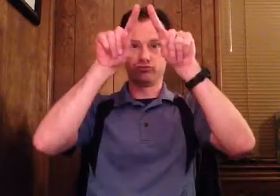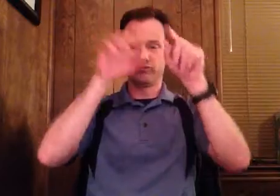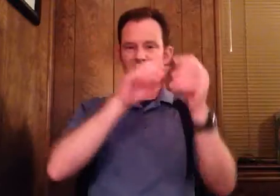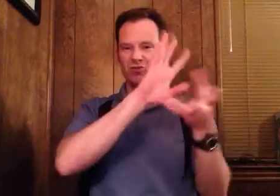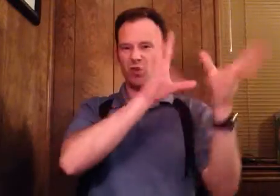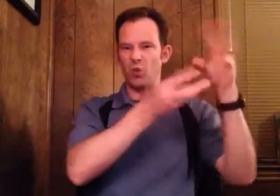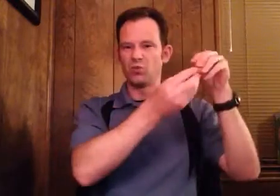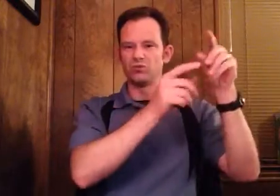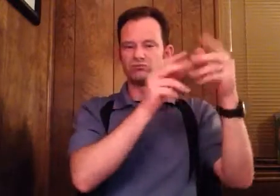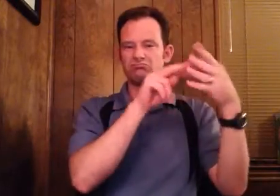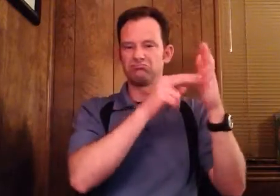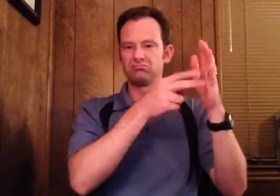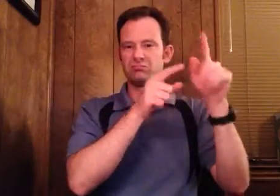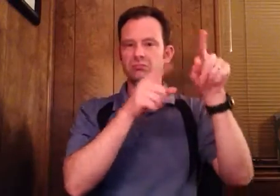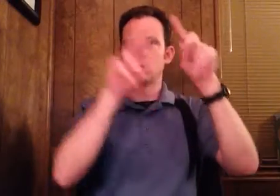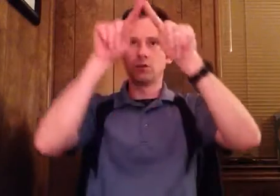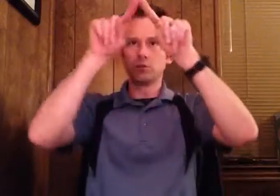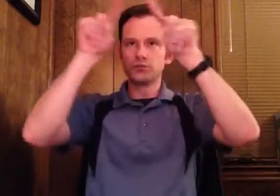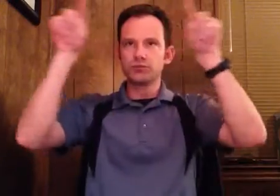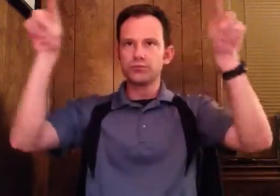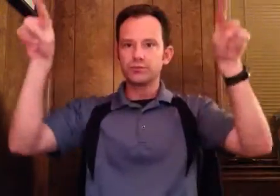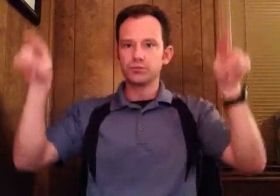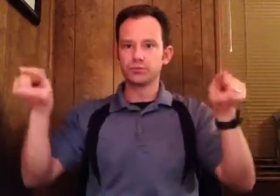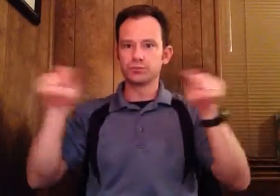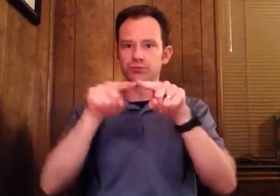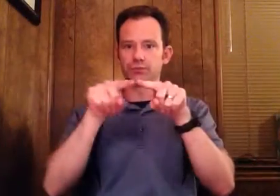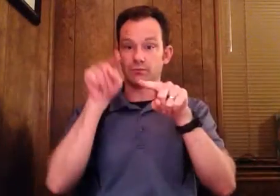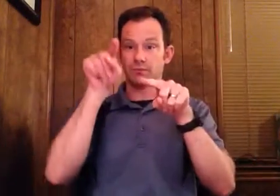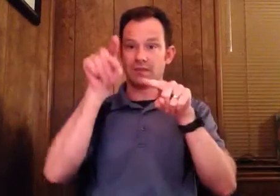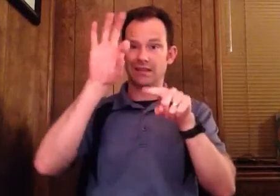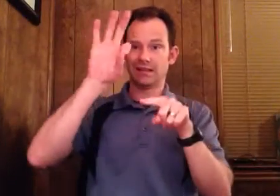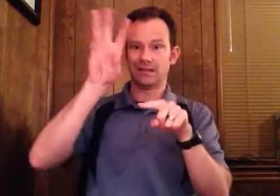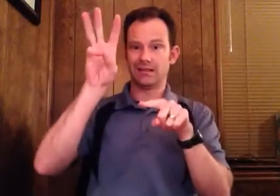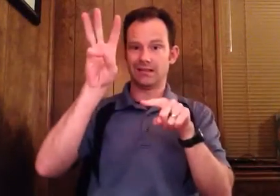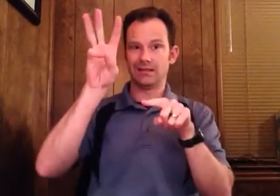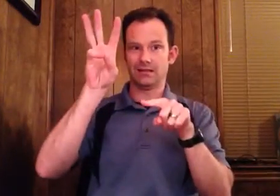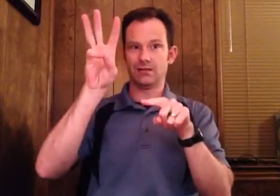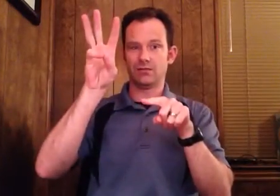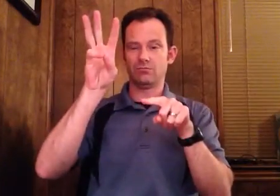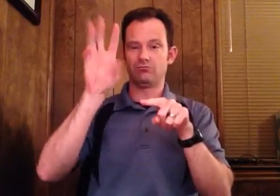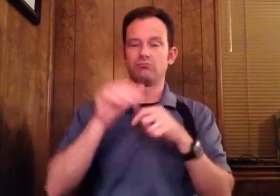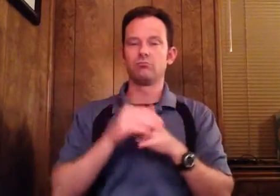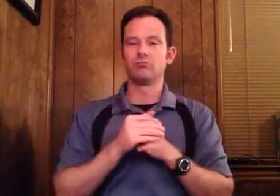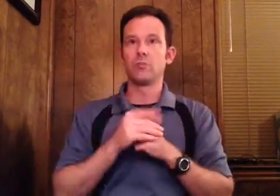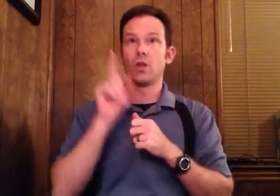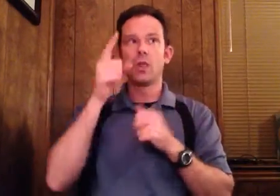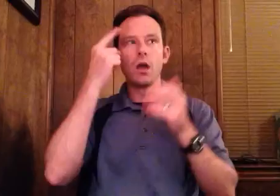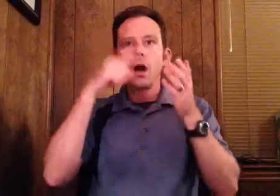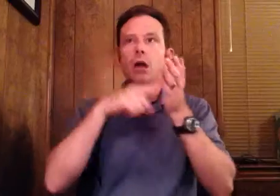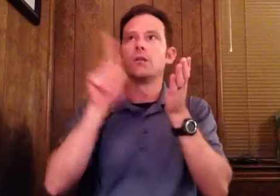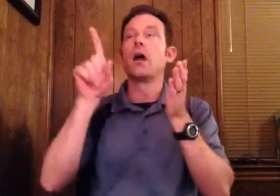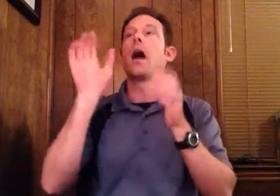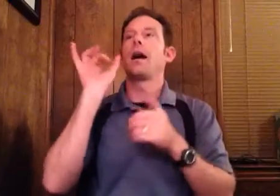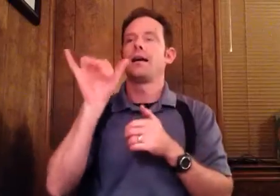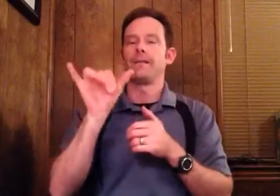96 DVDs. So 96 total DVDs, 96 DVDs, check. Now,